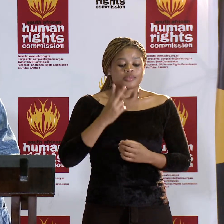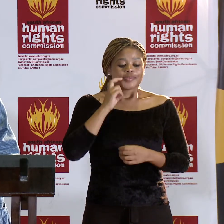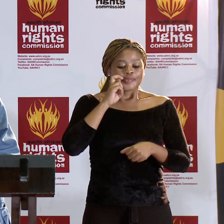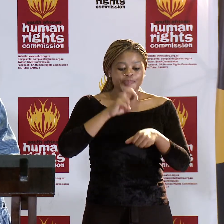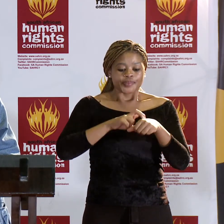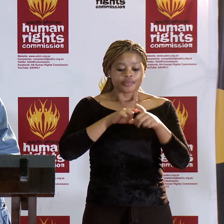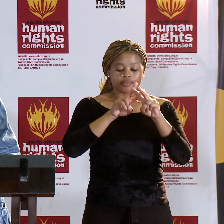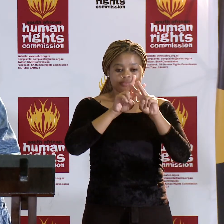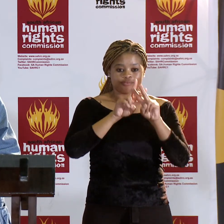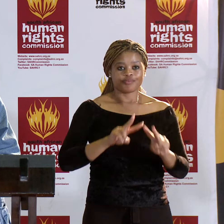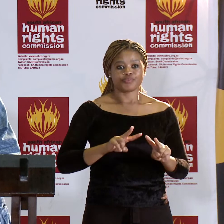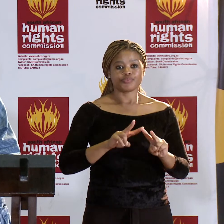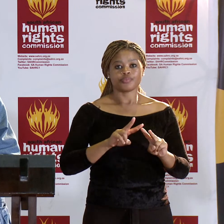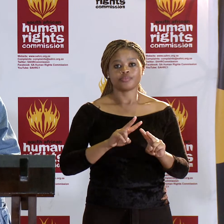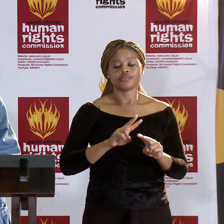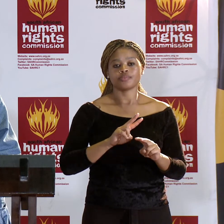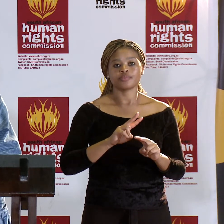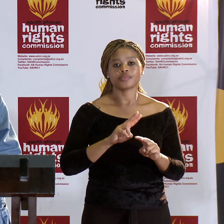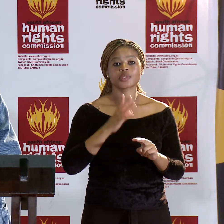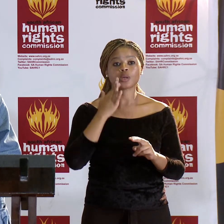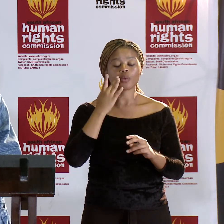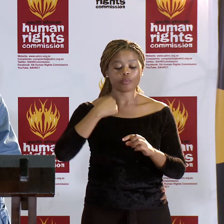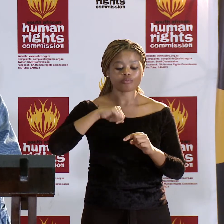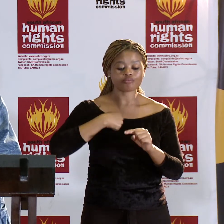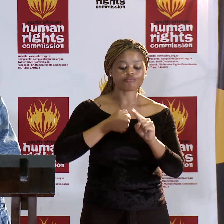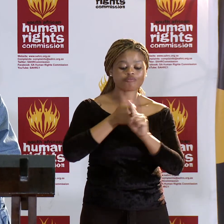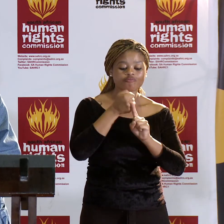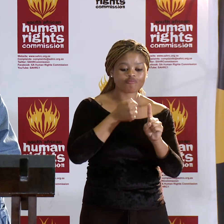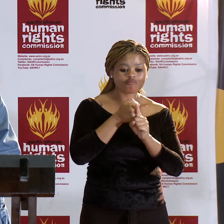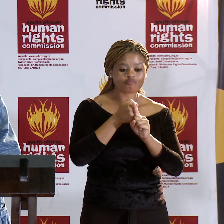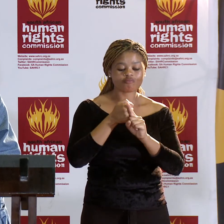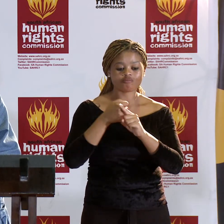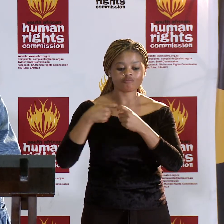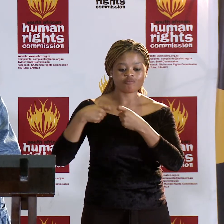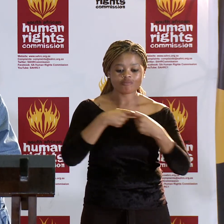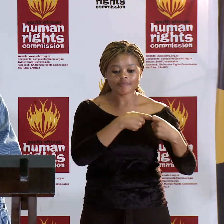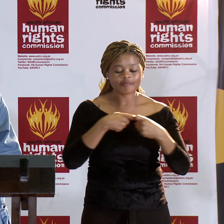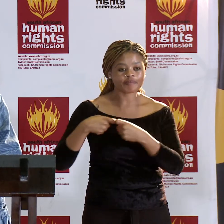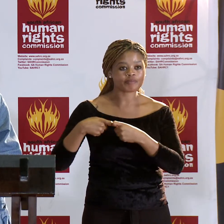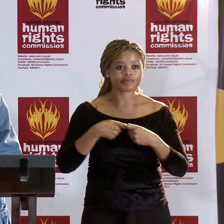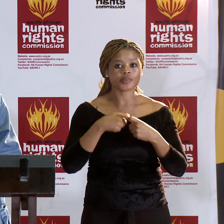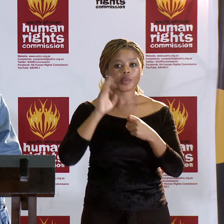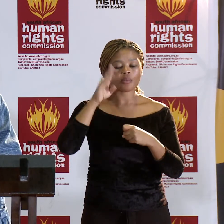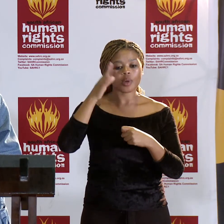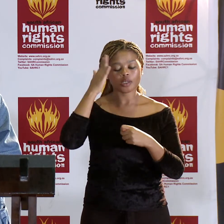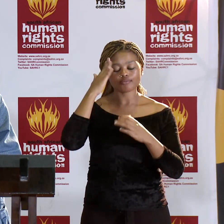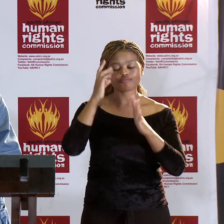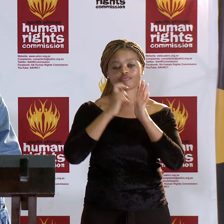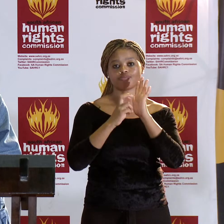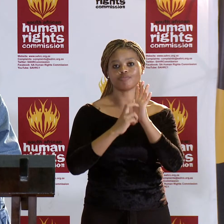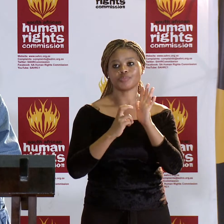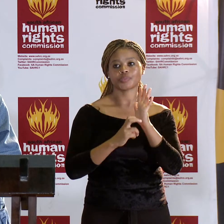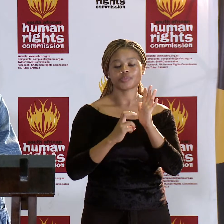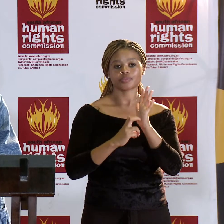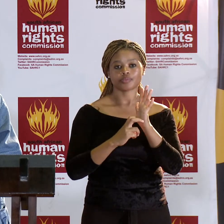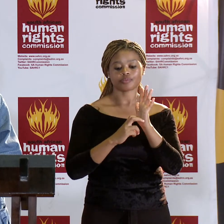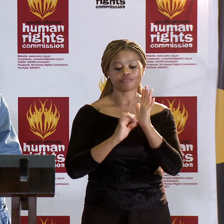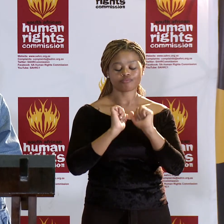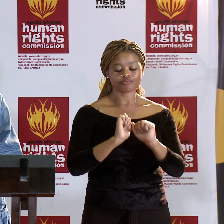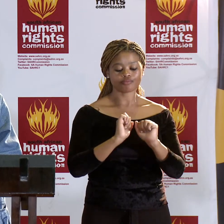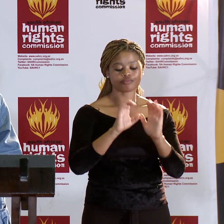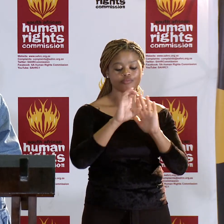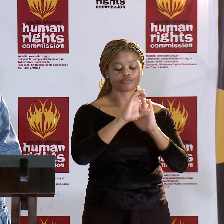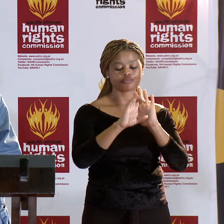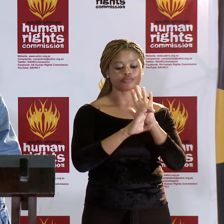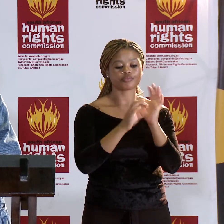harmony. And when we fight with each other, we must know the rules of the game. In a